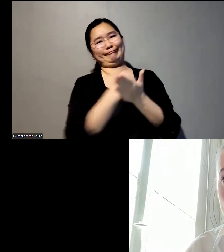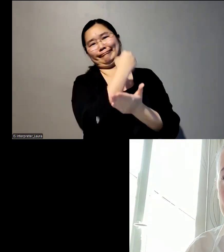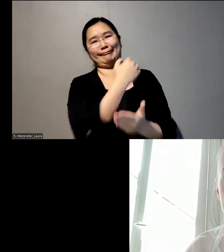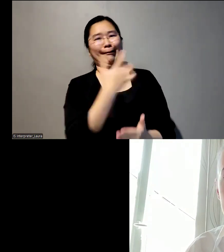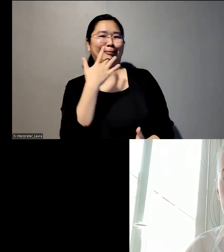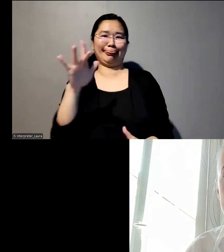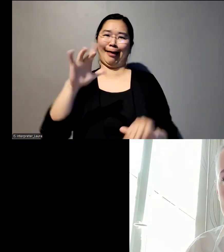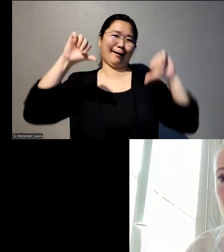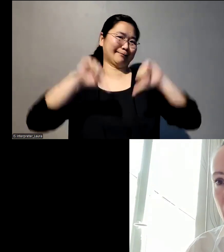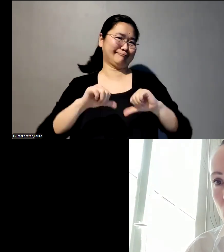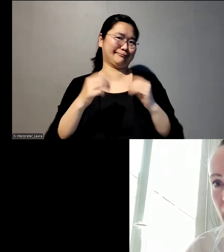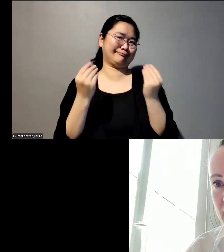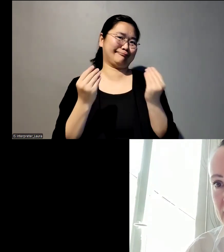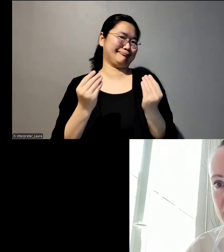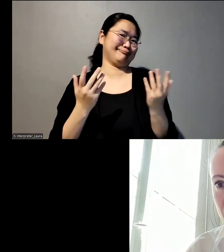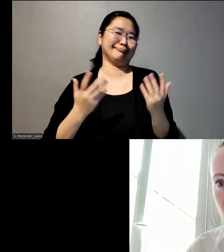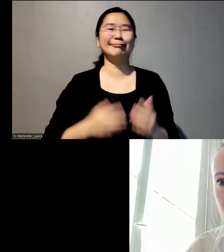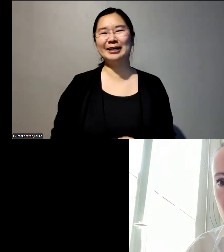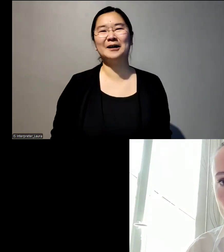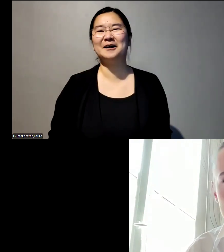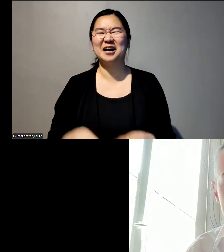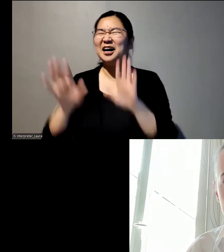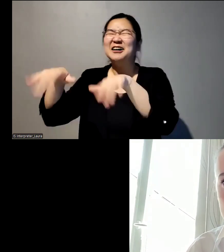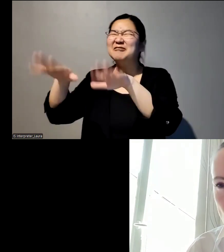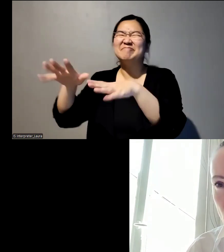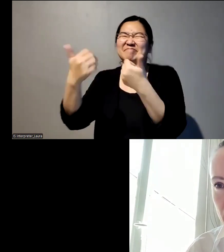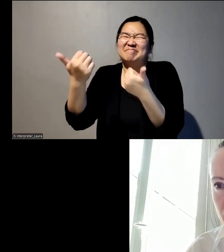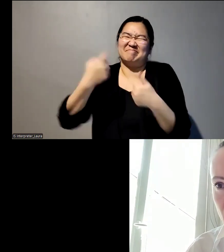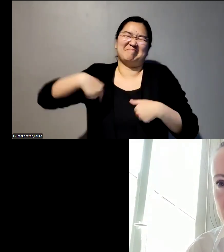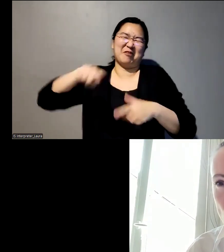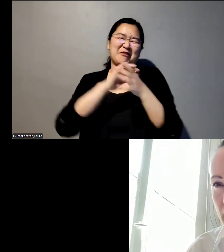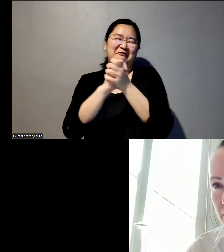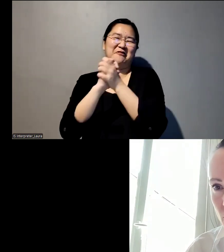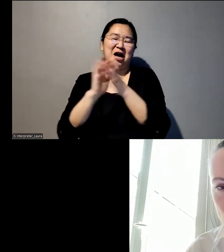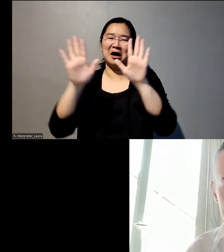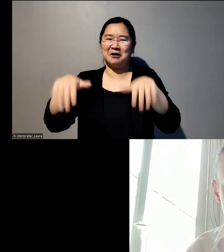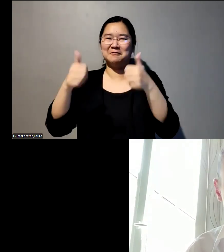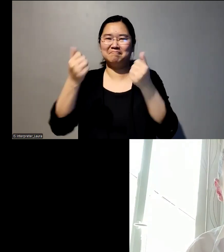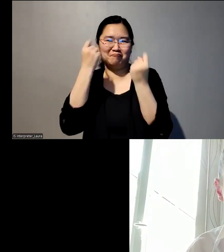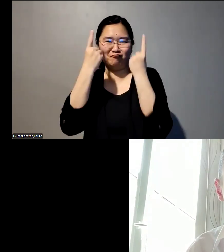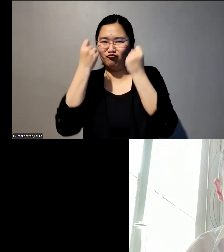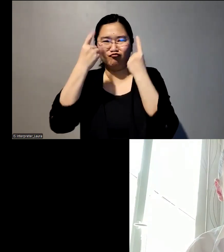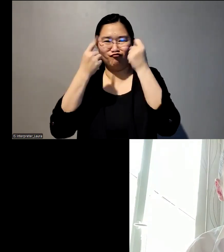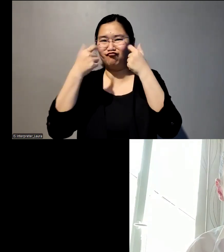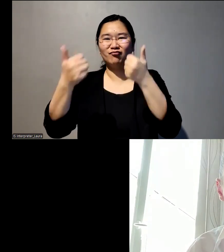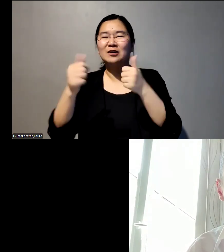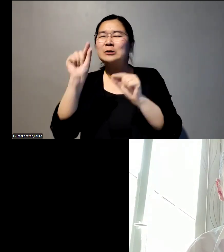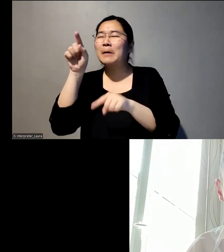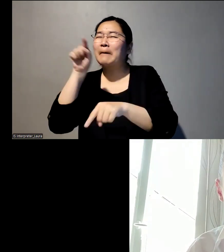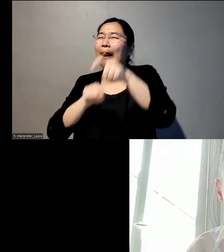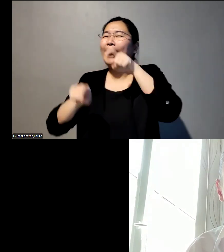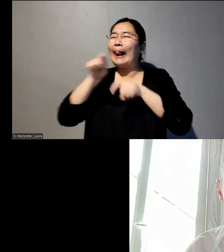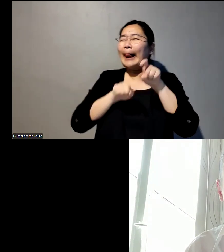little bit because it was a little breaking. Right. Yeah. Thank Yeah. you. I saw when I froze. So I was talking